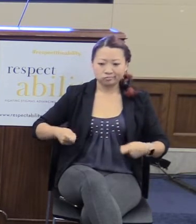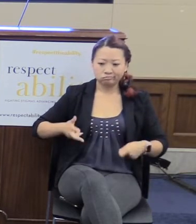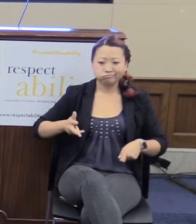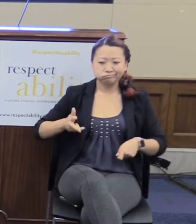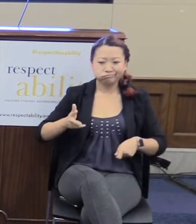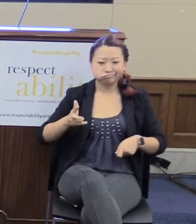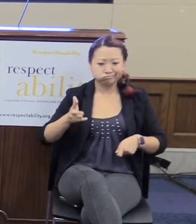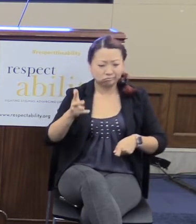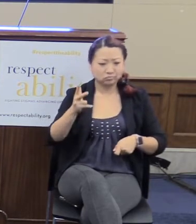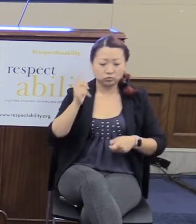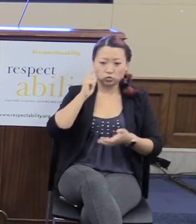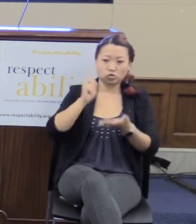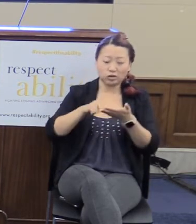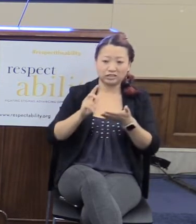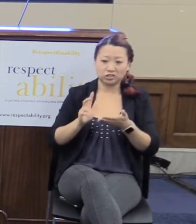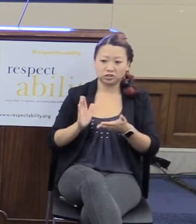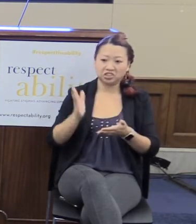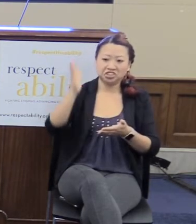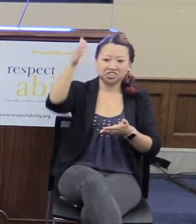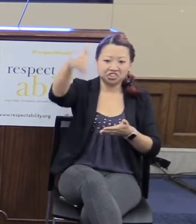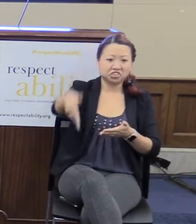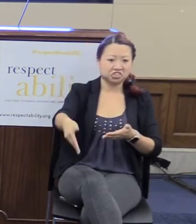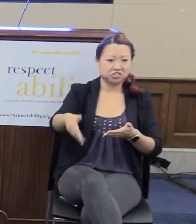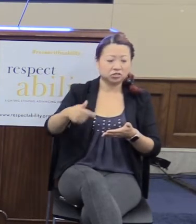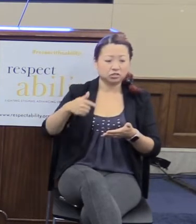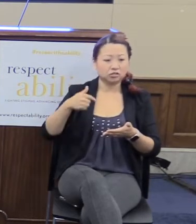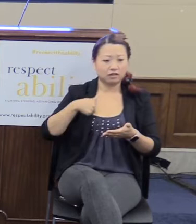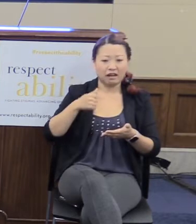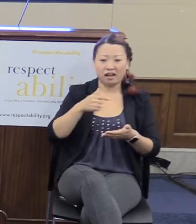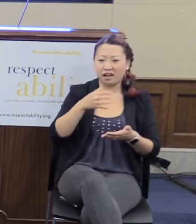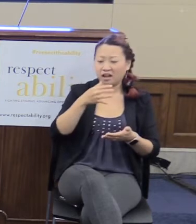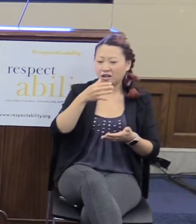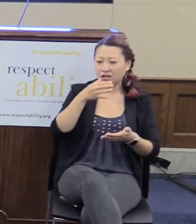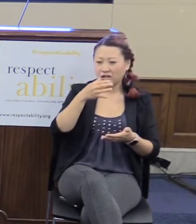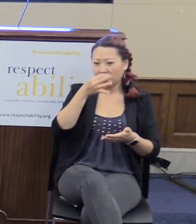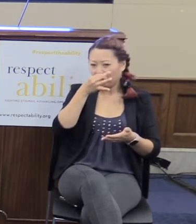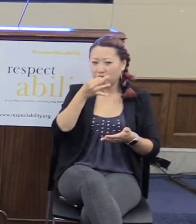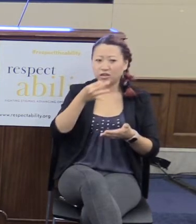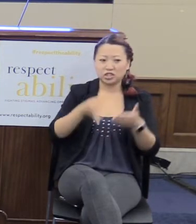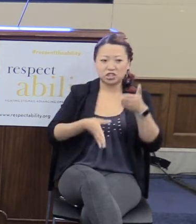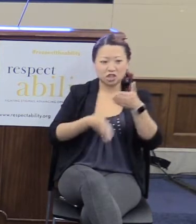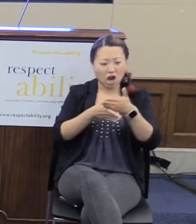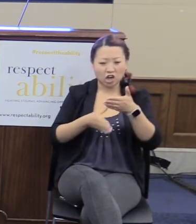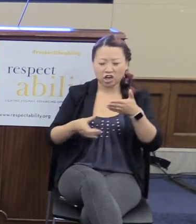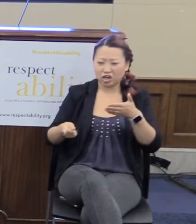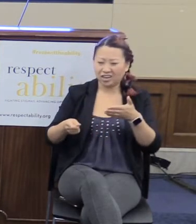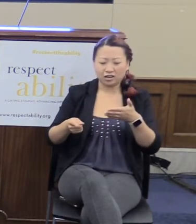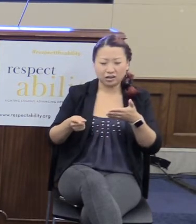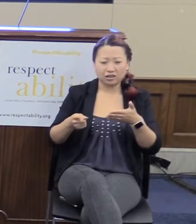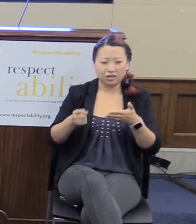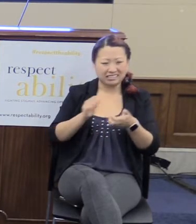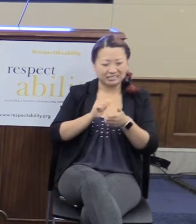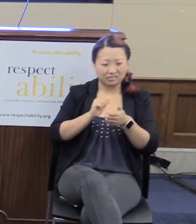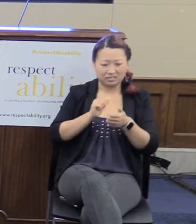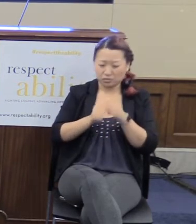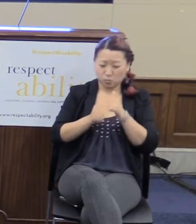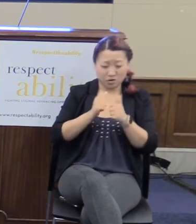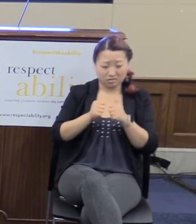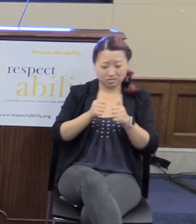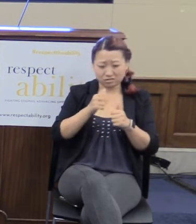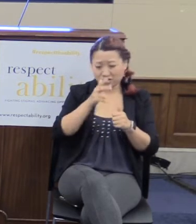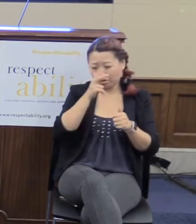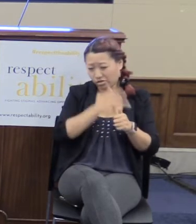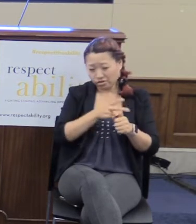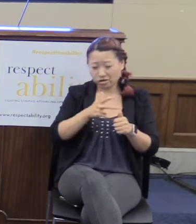sport, so my wheelchair skills are terrible. So there was a big curve, and I couldn't really manage it. So there were a couple of ladies coming,